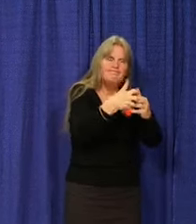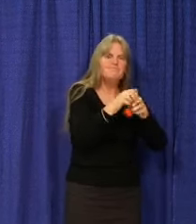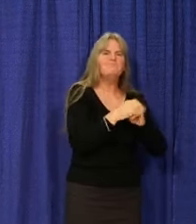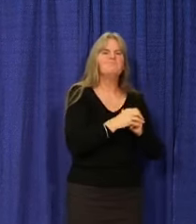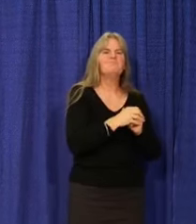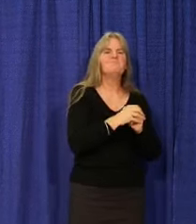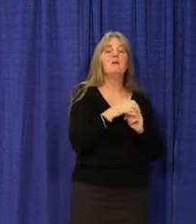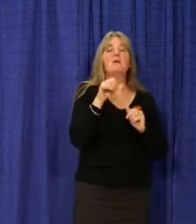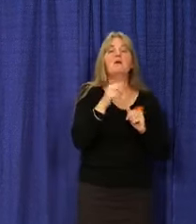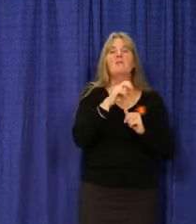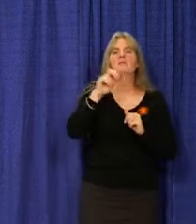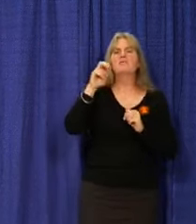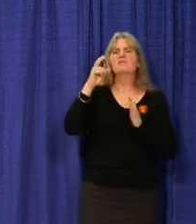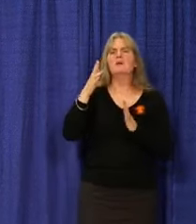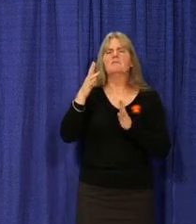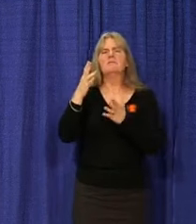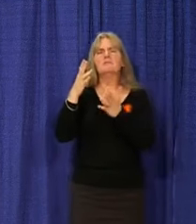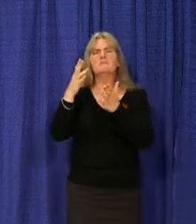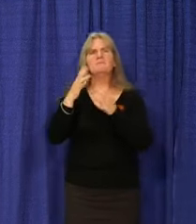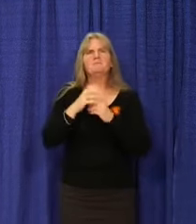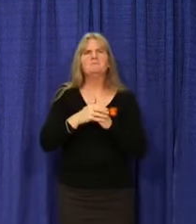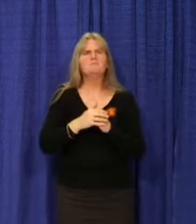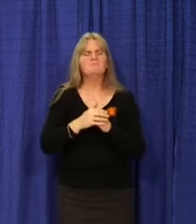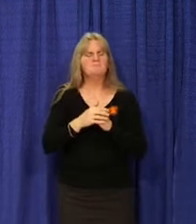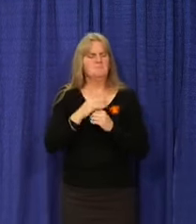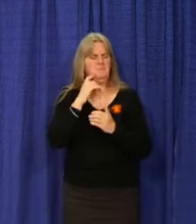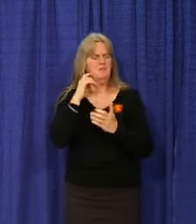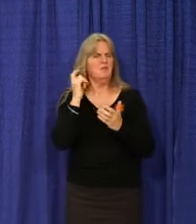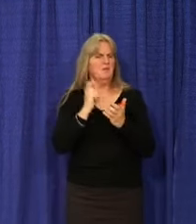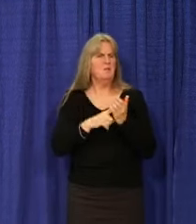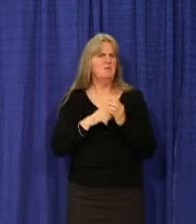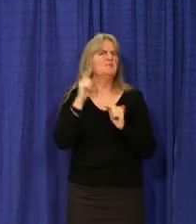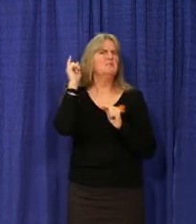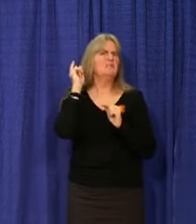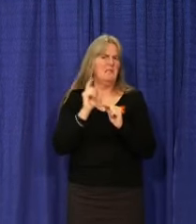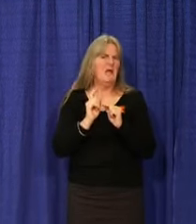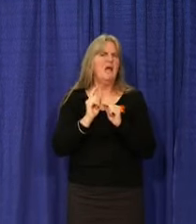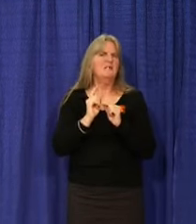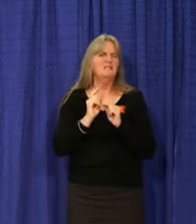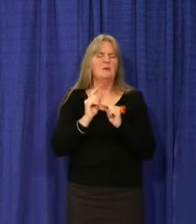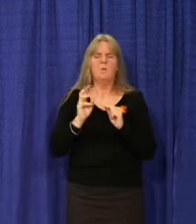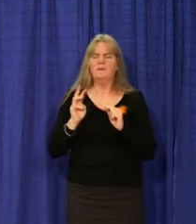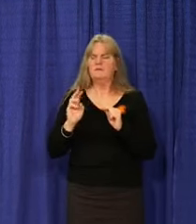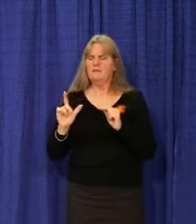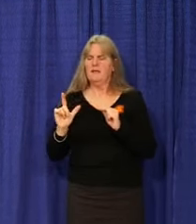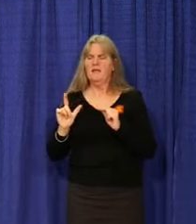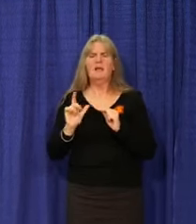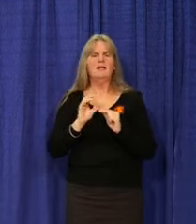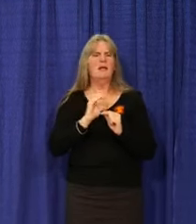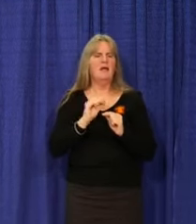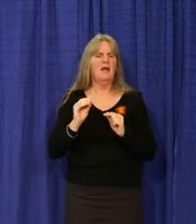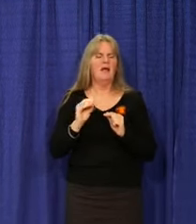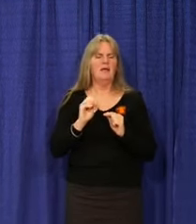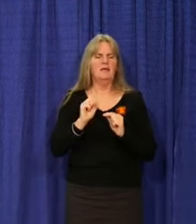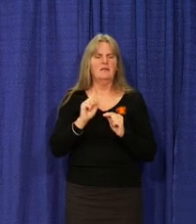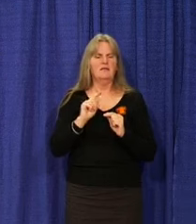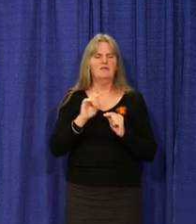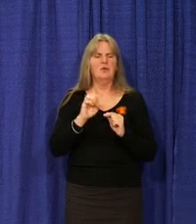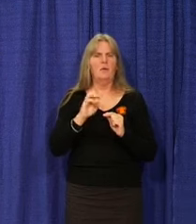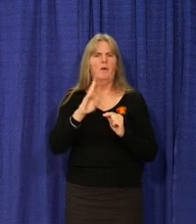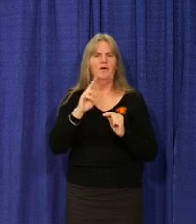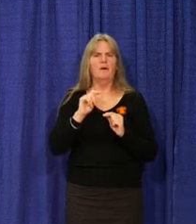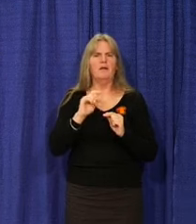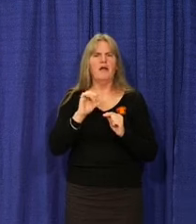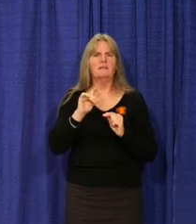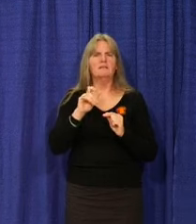what we note is that travel is dwindling at both Watson Lake and Stewart Cassiar, and